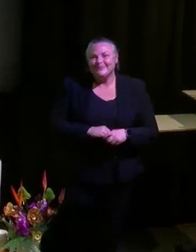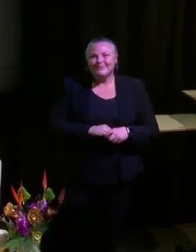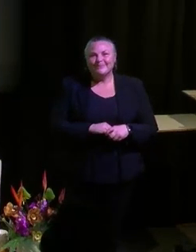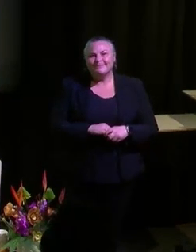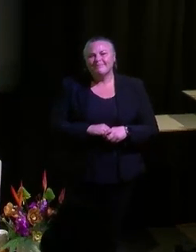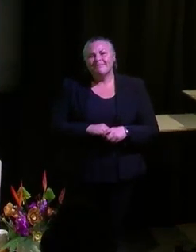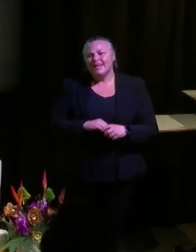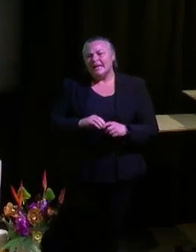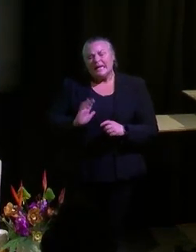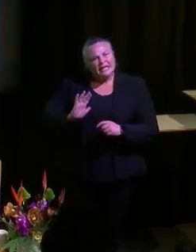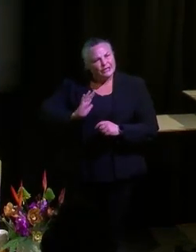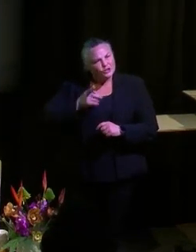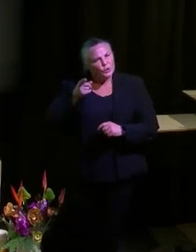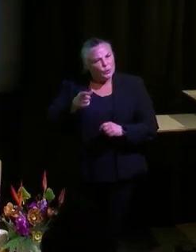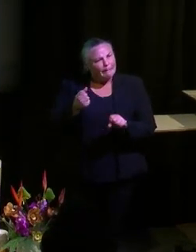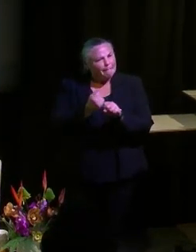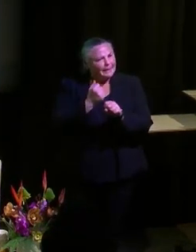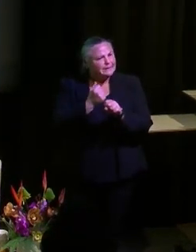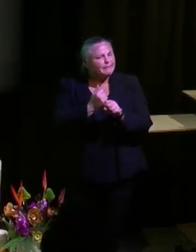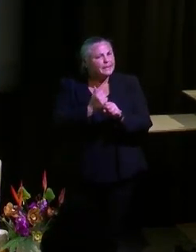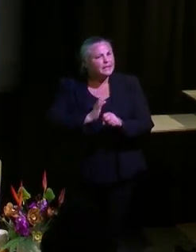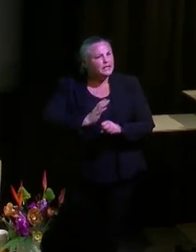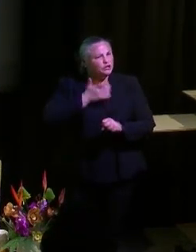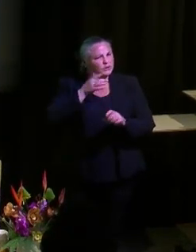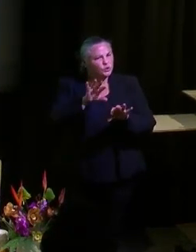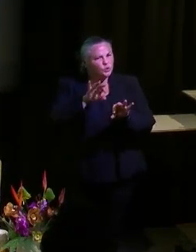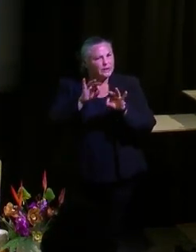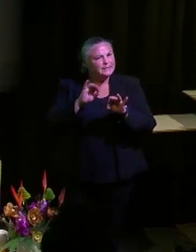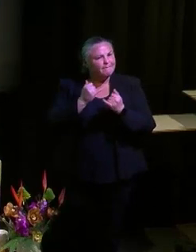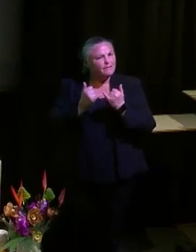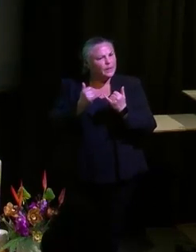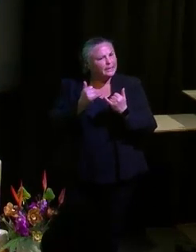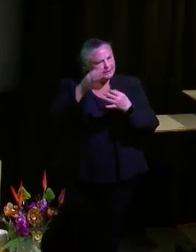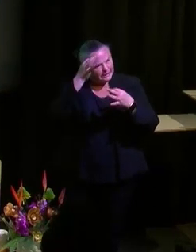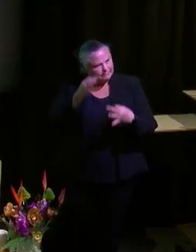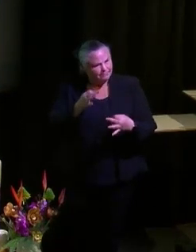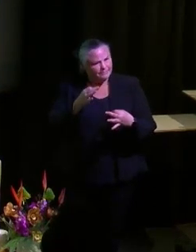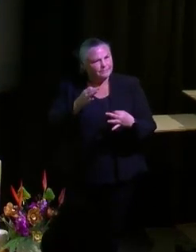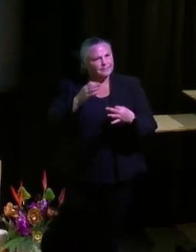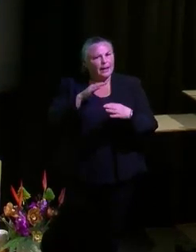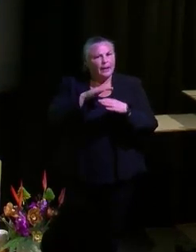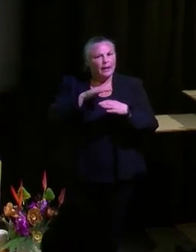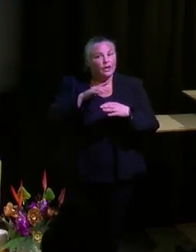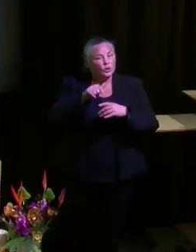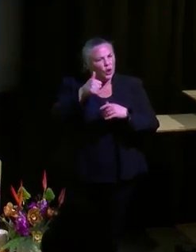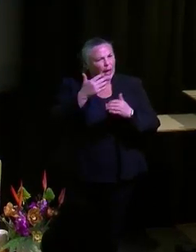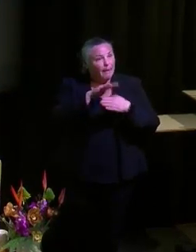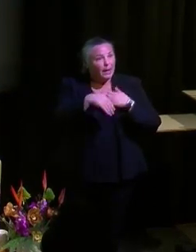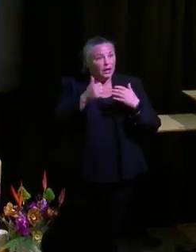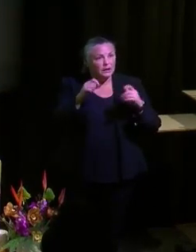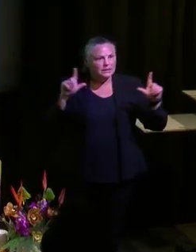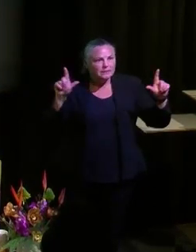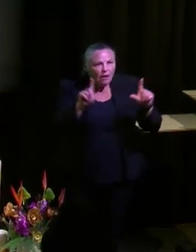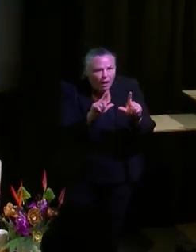You made some really deliberate choices about your materials in this work and the scale. Can you talk to us about the rationale behind